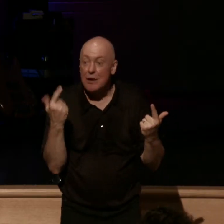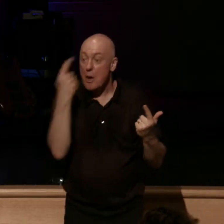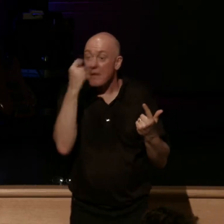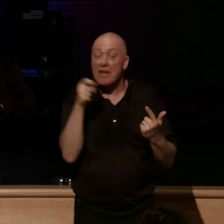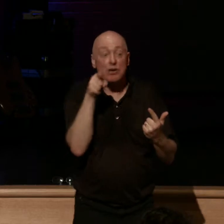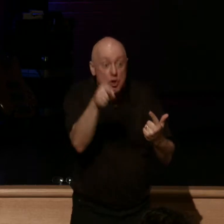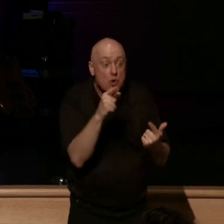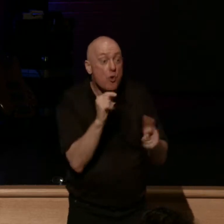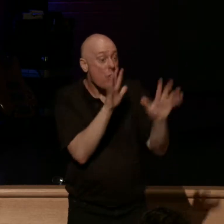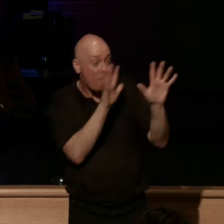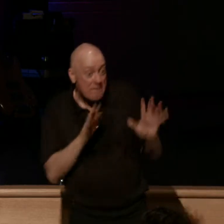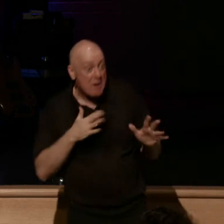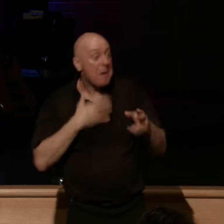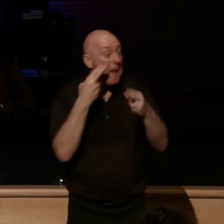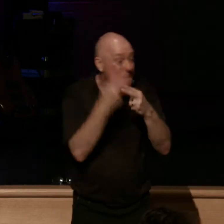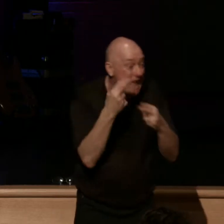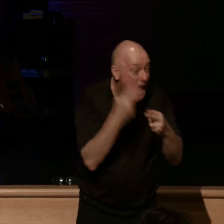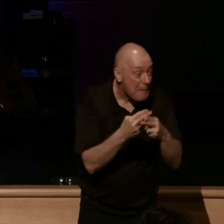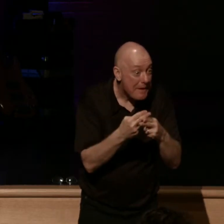who fear my name,